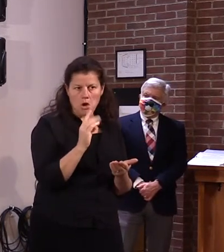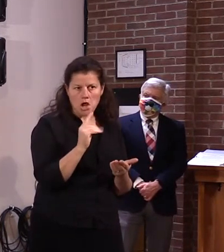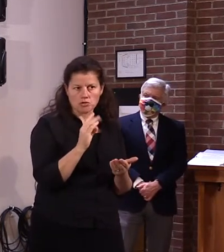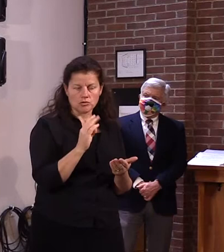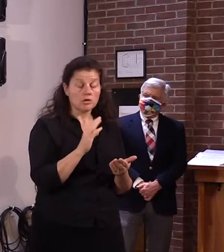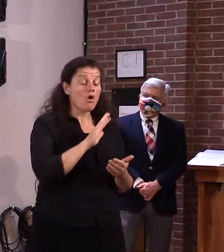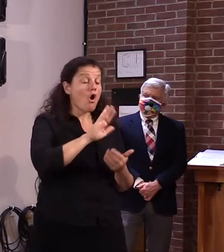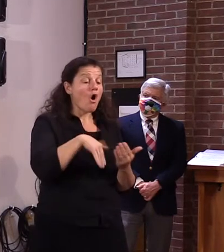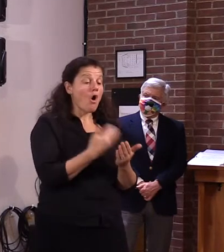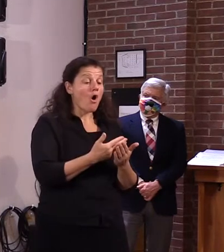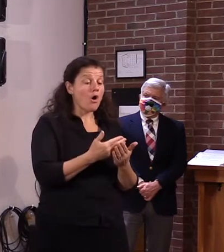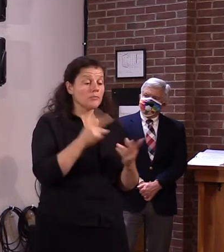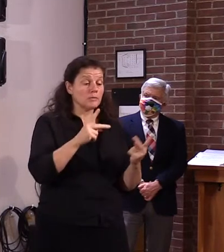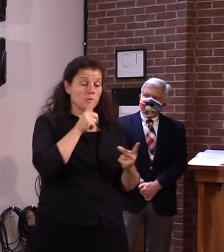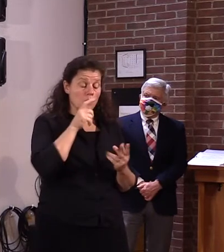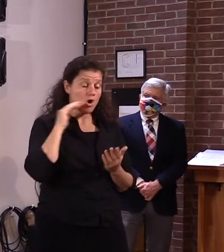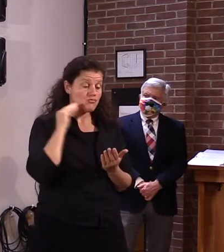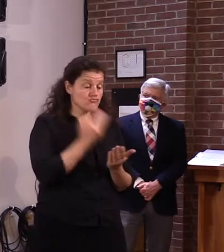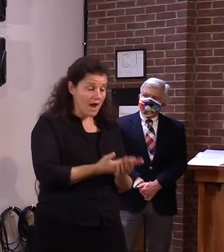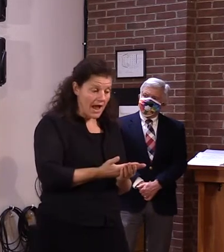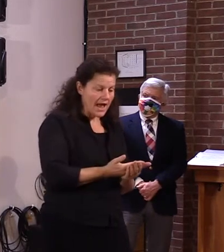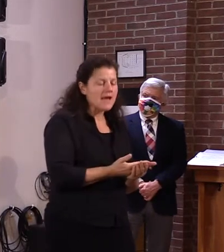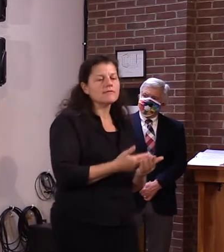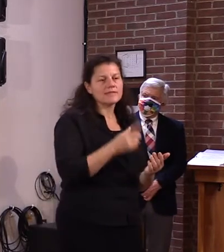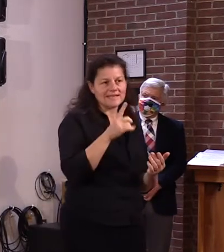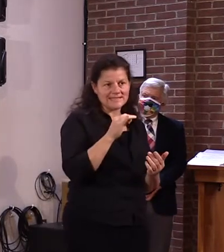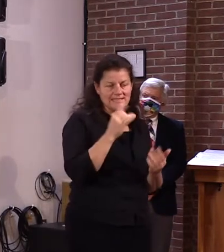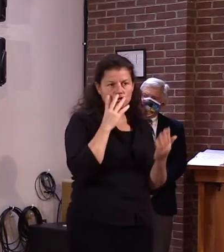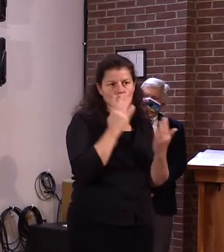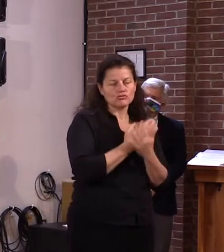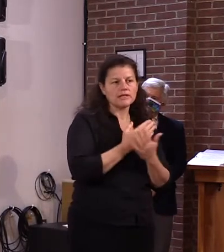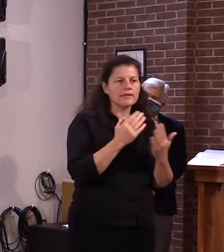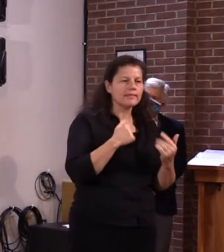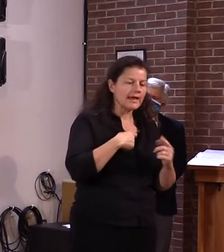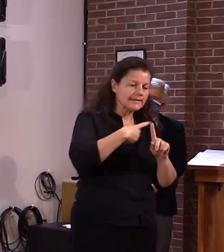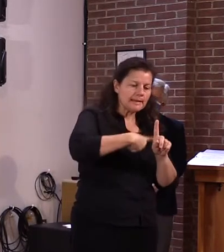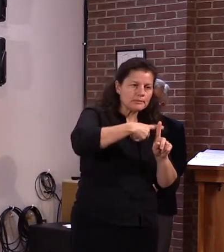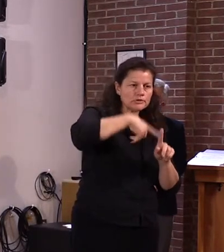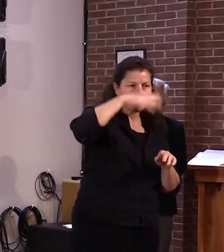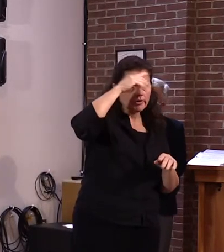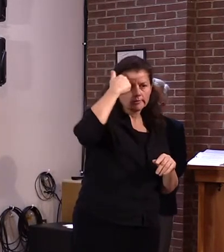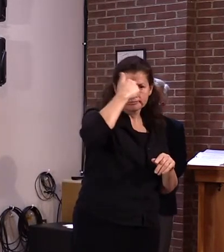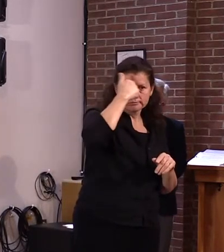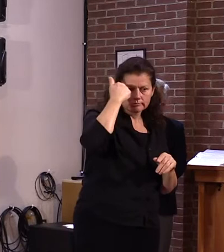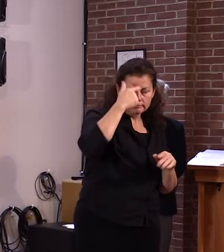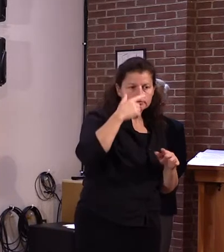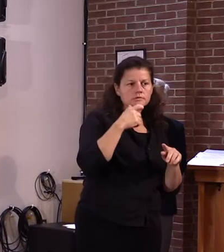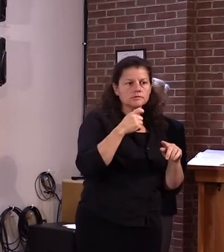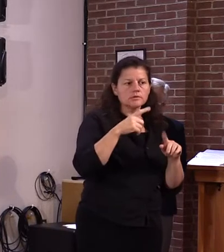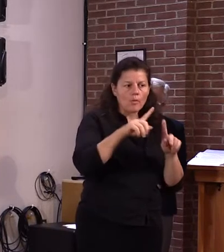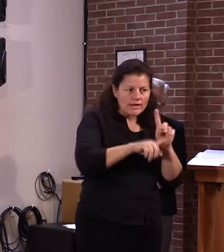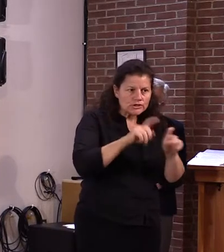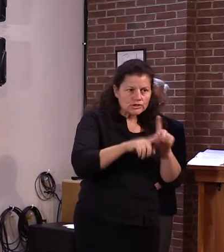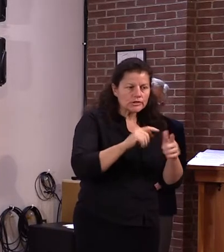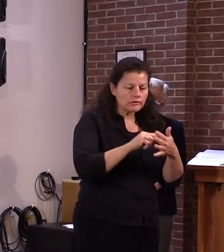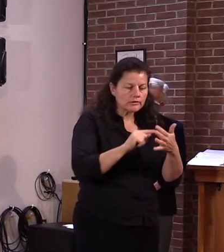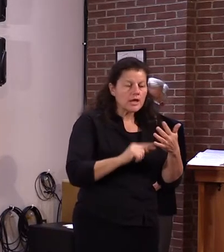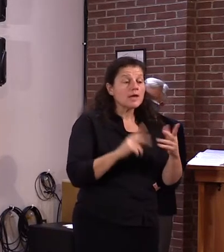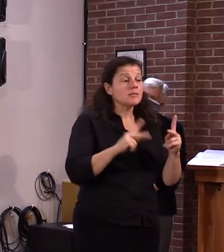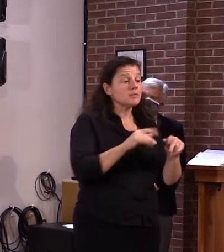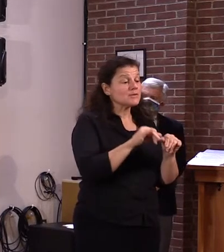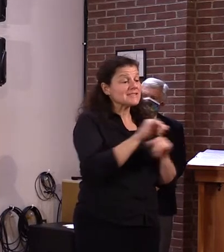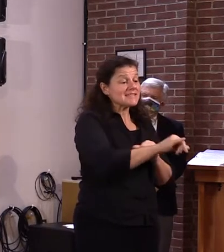guests were screened on arrival for temperatures. They also, the one staying at the hotel, completed